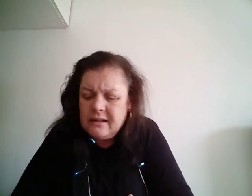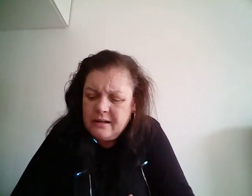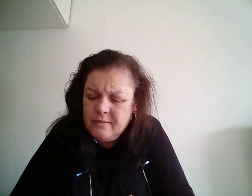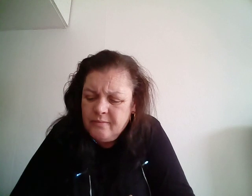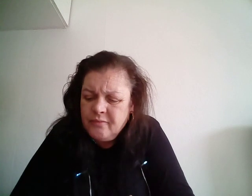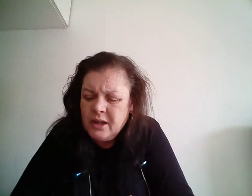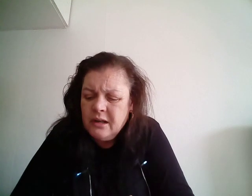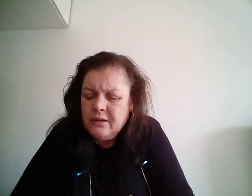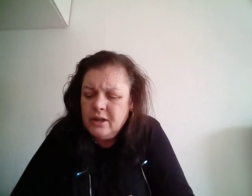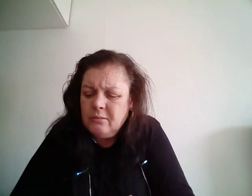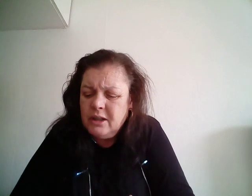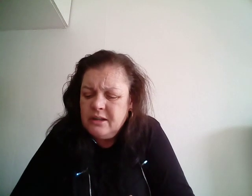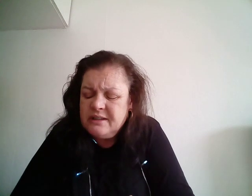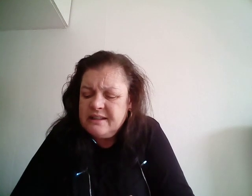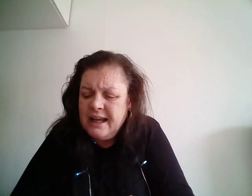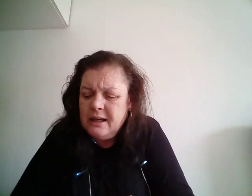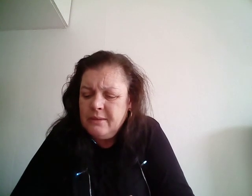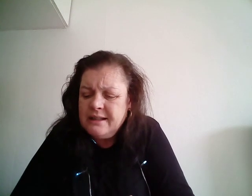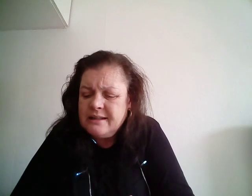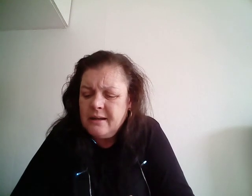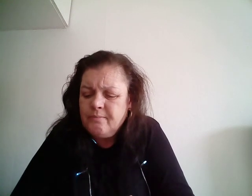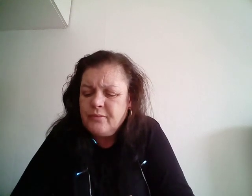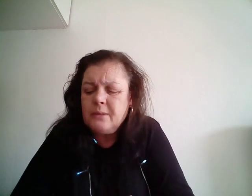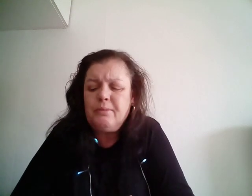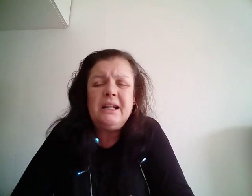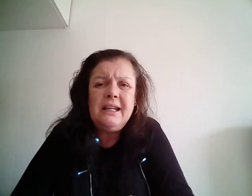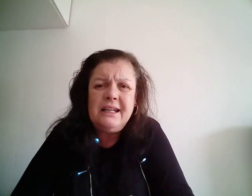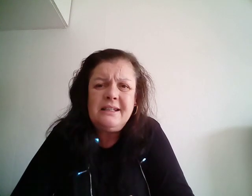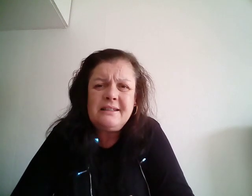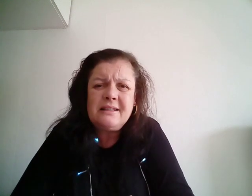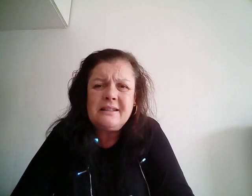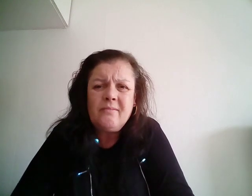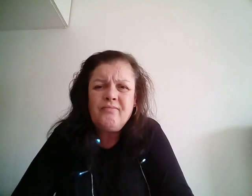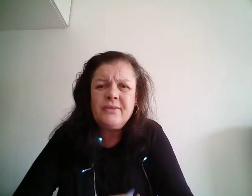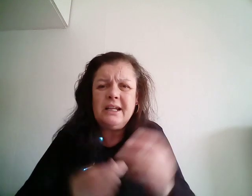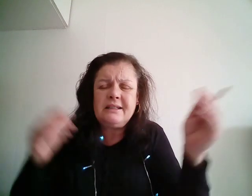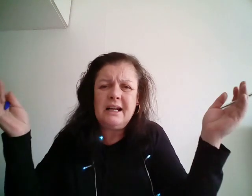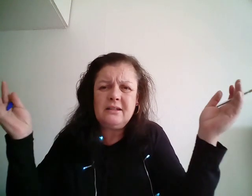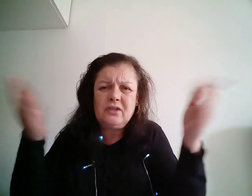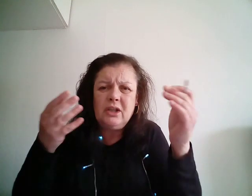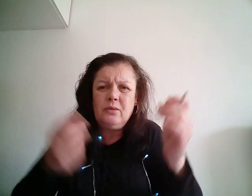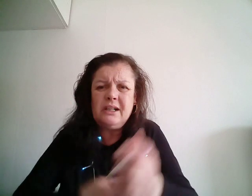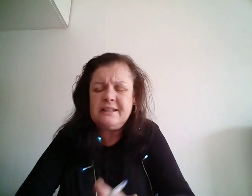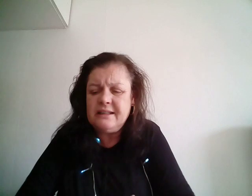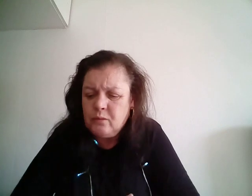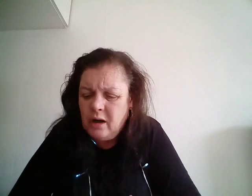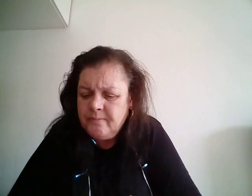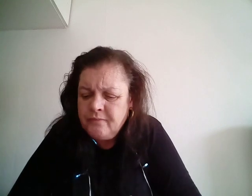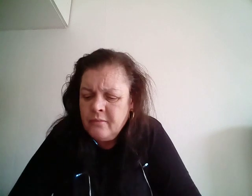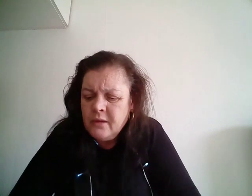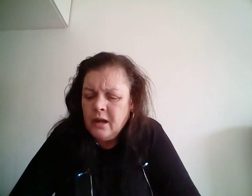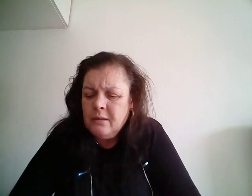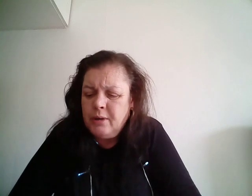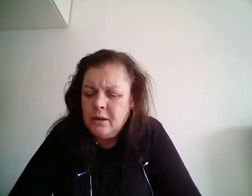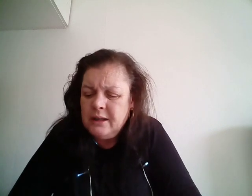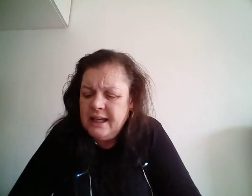like the uploader's name is Police. It's like two words into one.